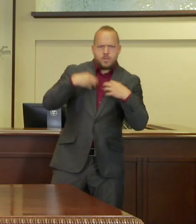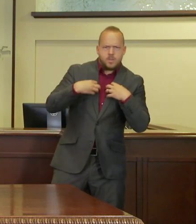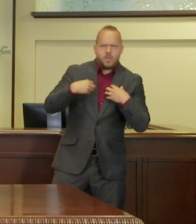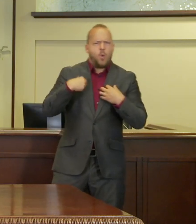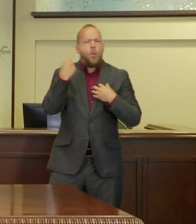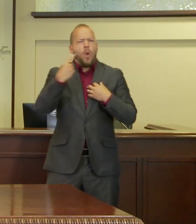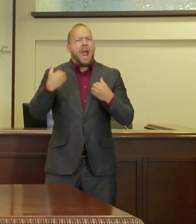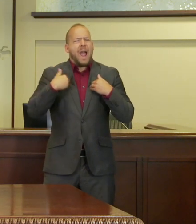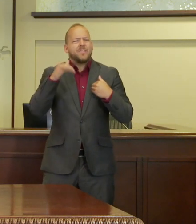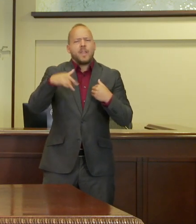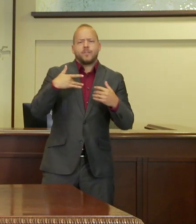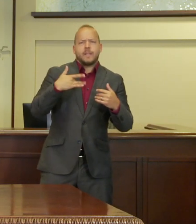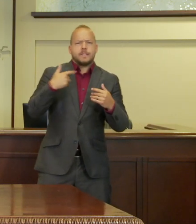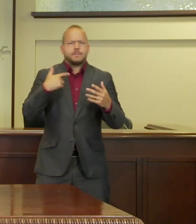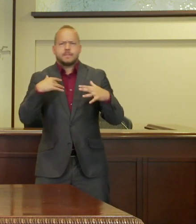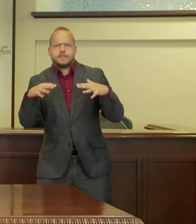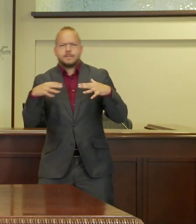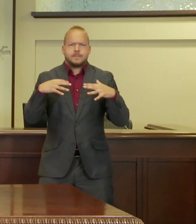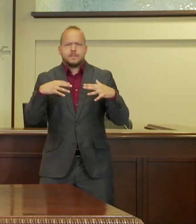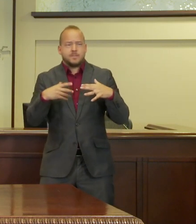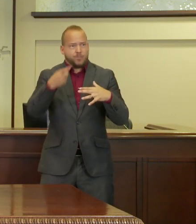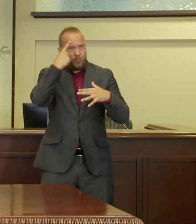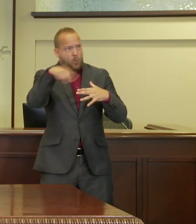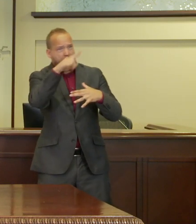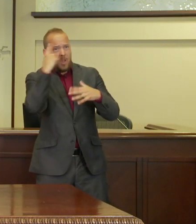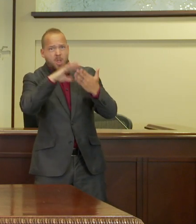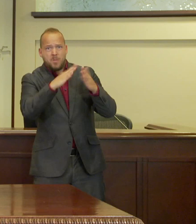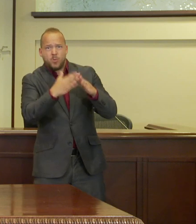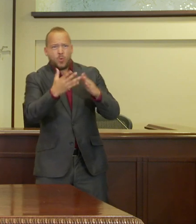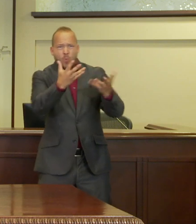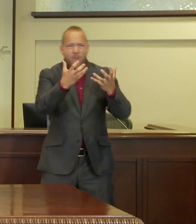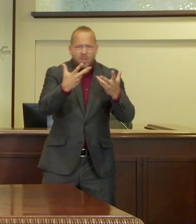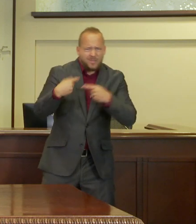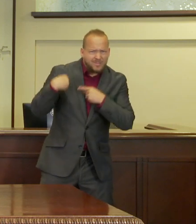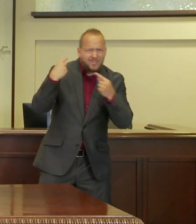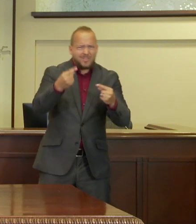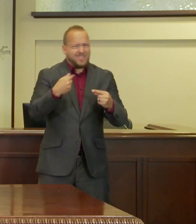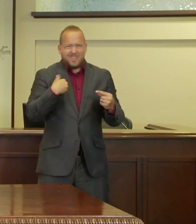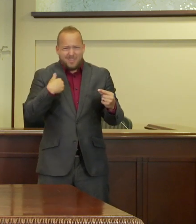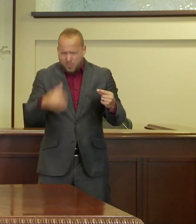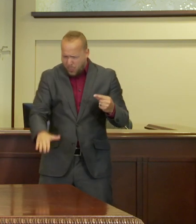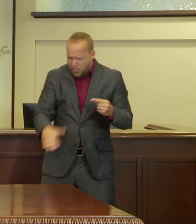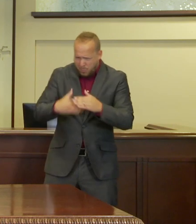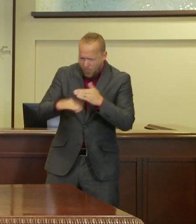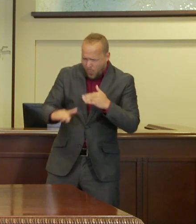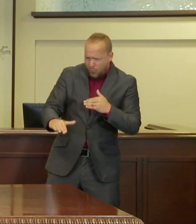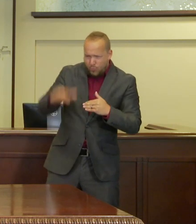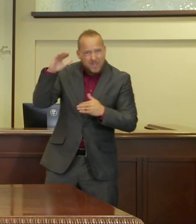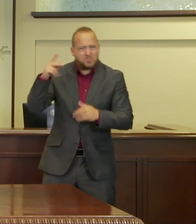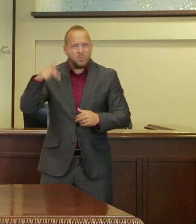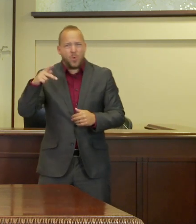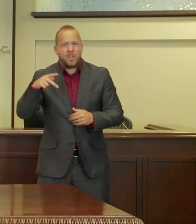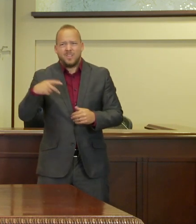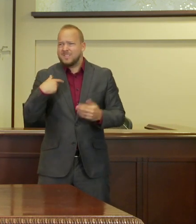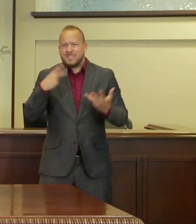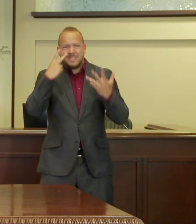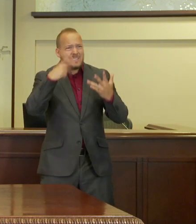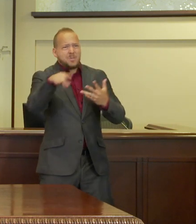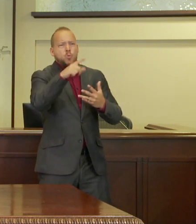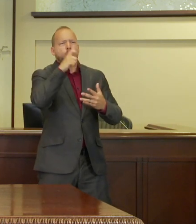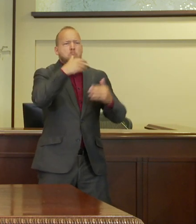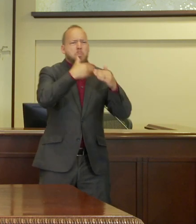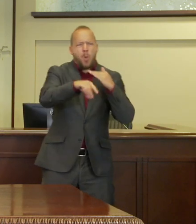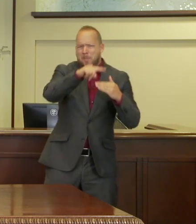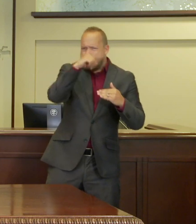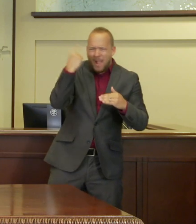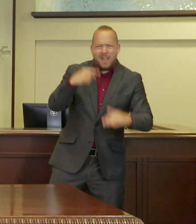starting to hear what the Black community is known for the entirety of their lives, which is that just by virtue of being Black in